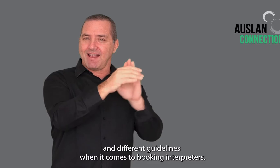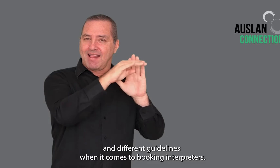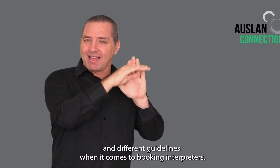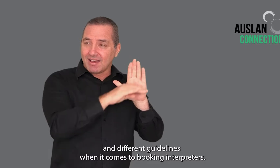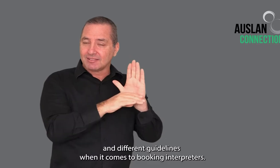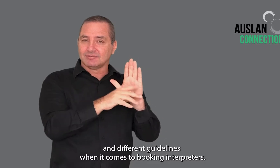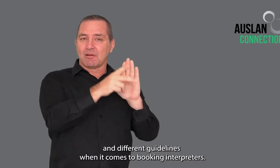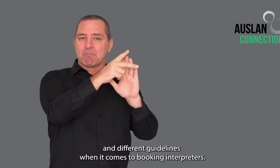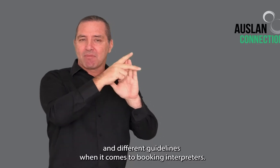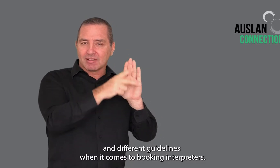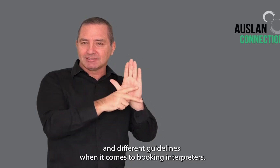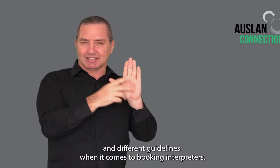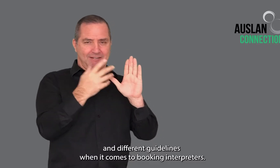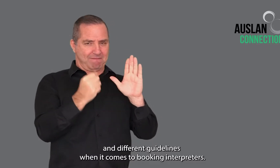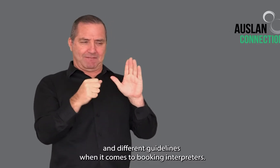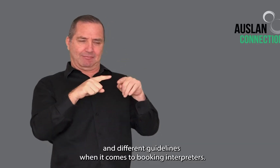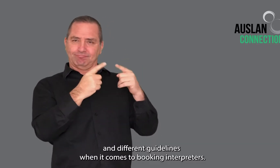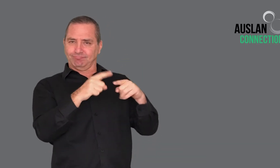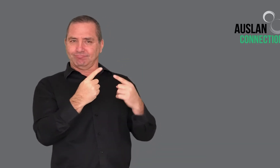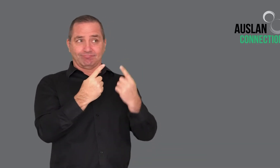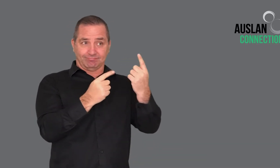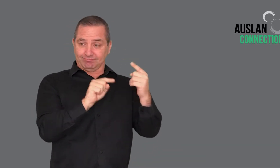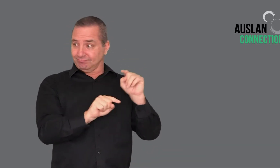guidelines when it comes to booking interpreters,